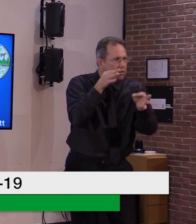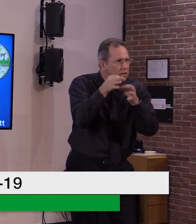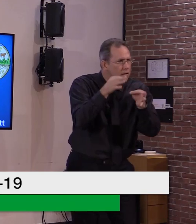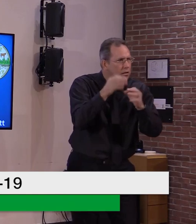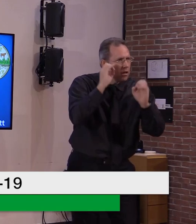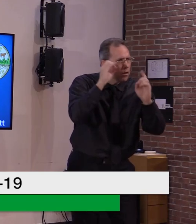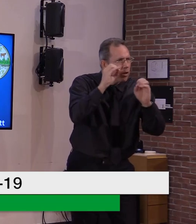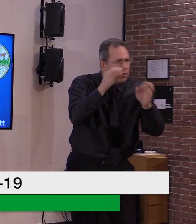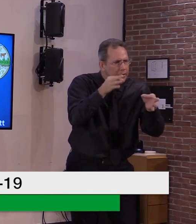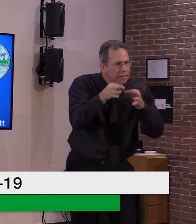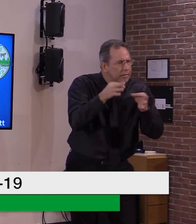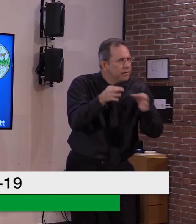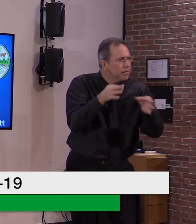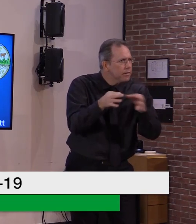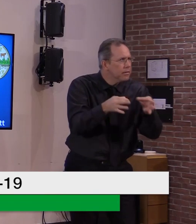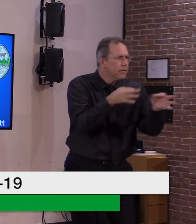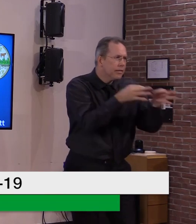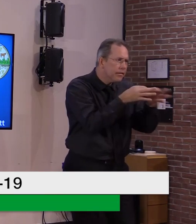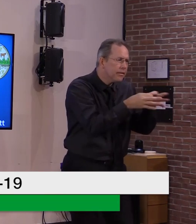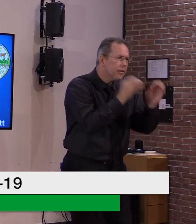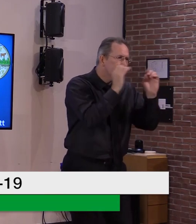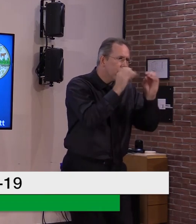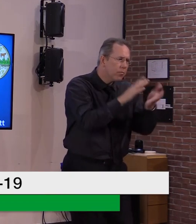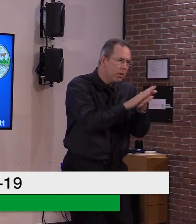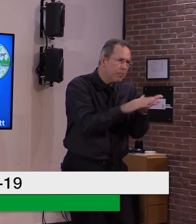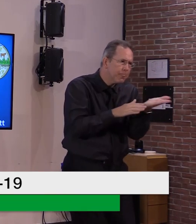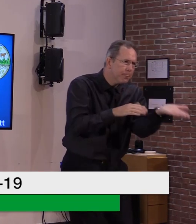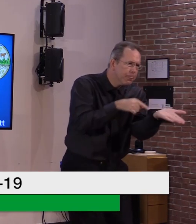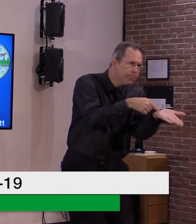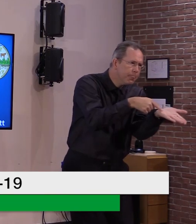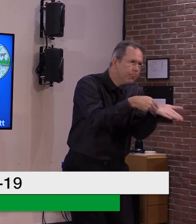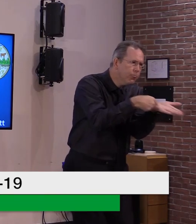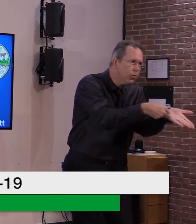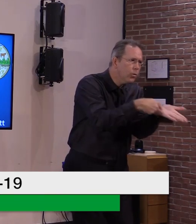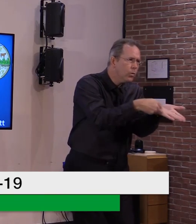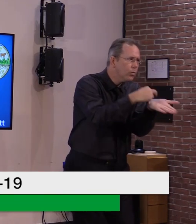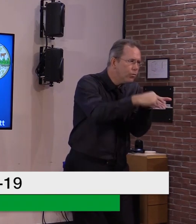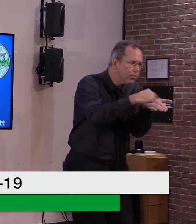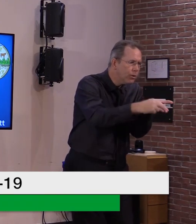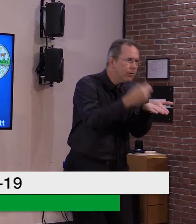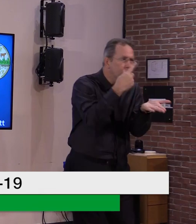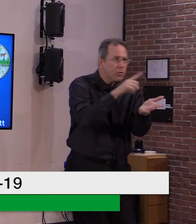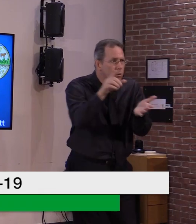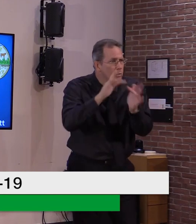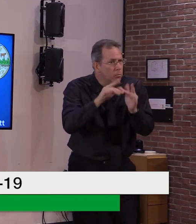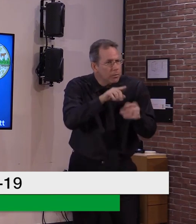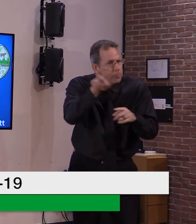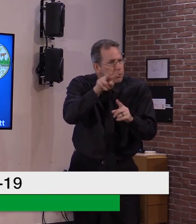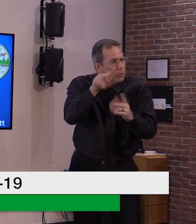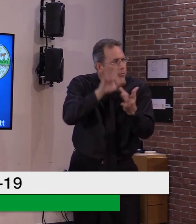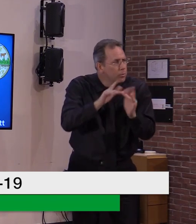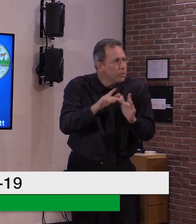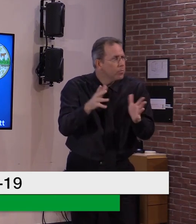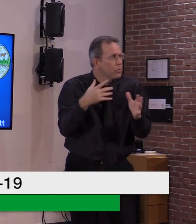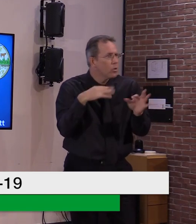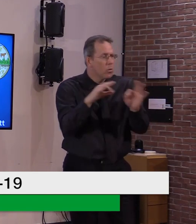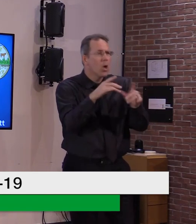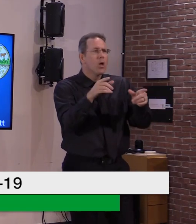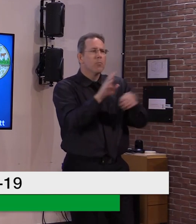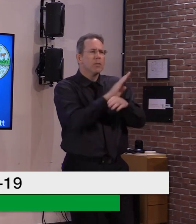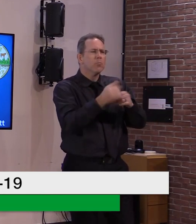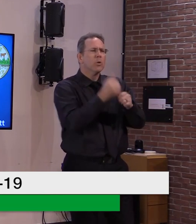now for uh for nine months there are a few um there are a few folks they're a little more emboldened